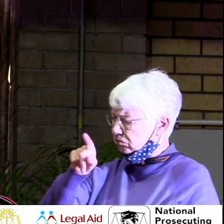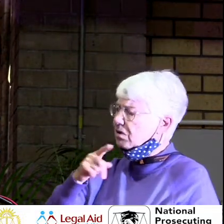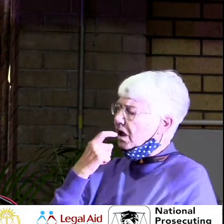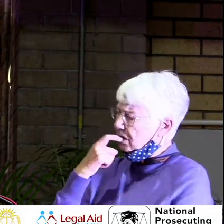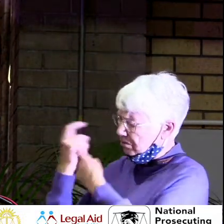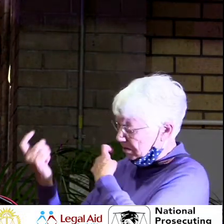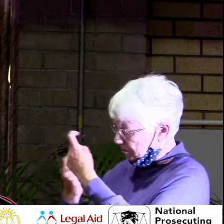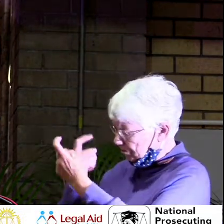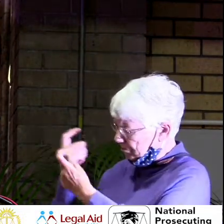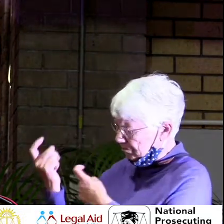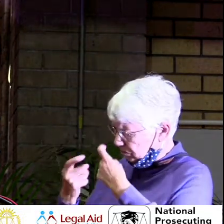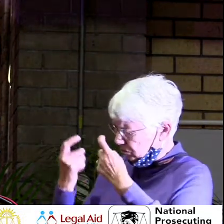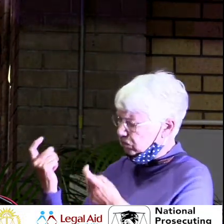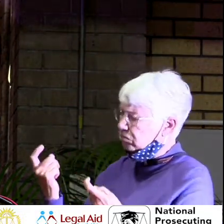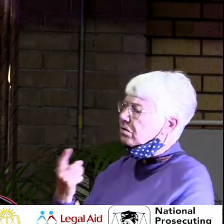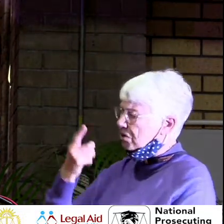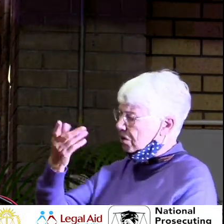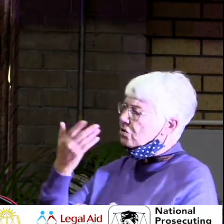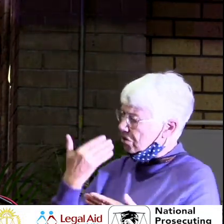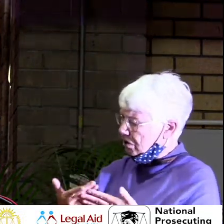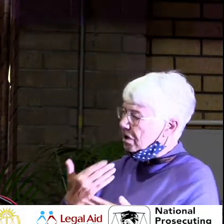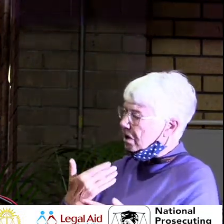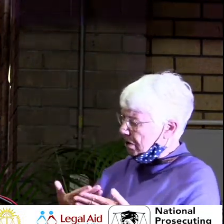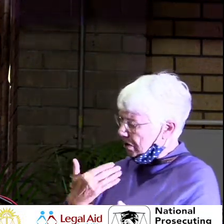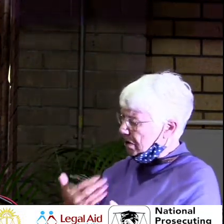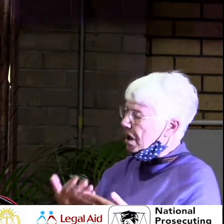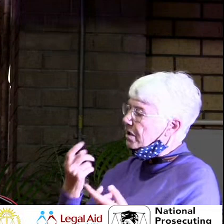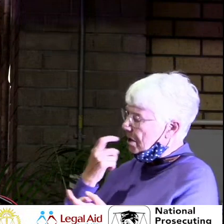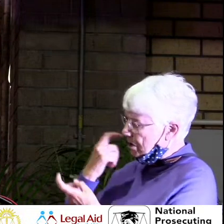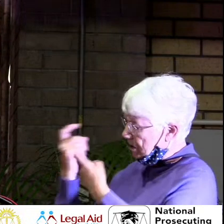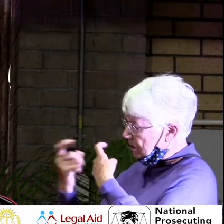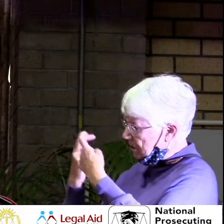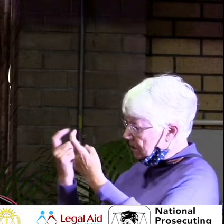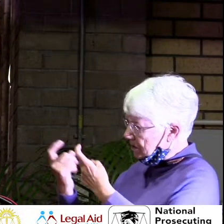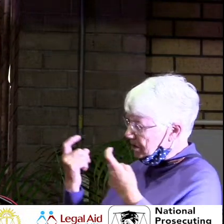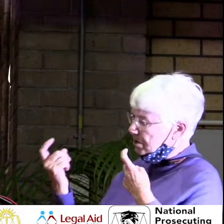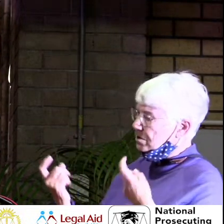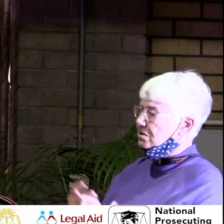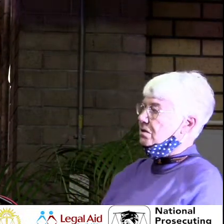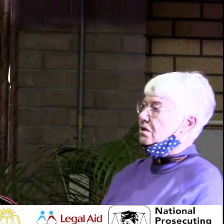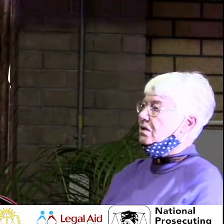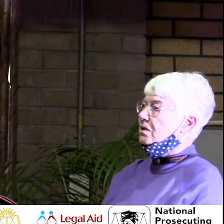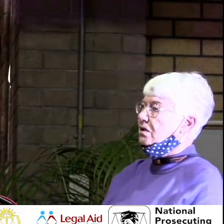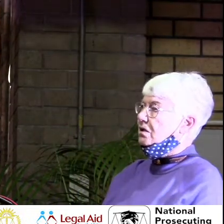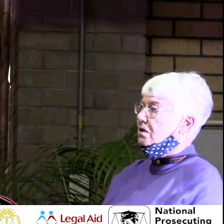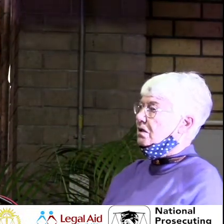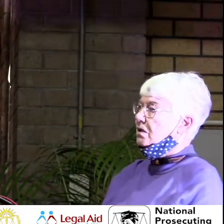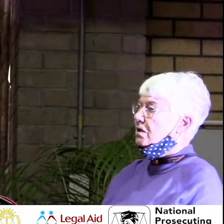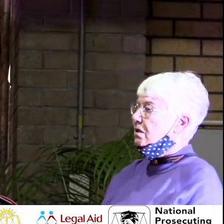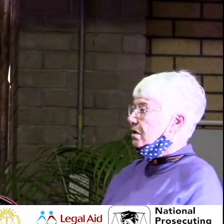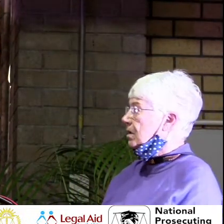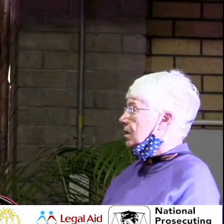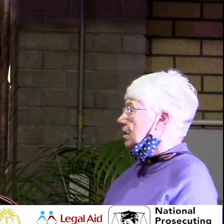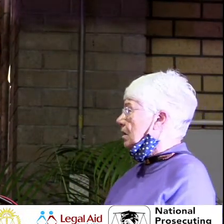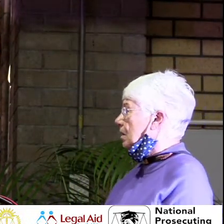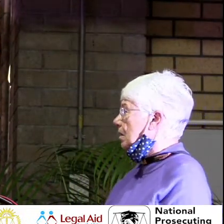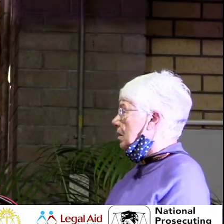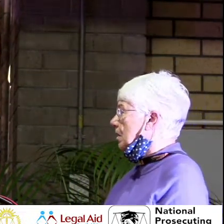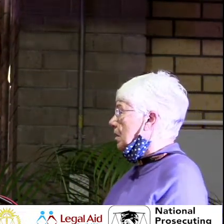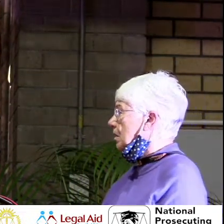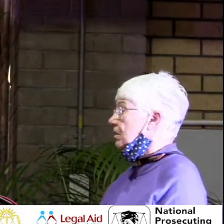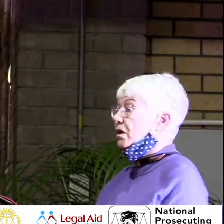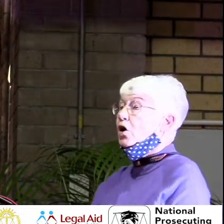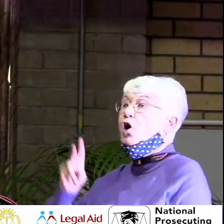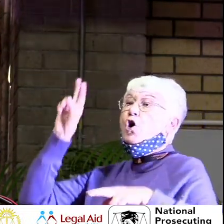us, so we treasure that. That is how we gauge our service. The new police station at